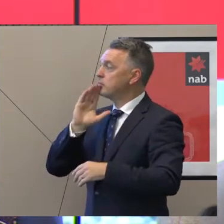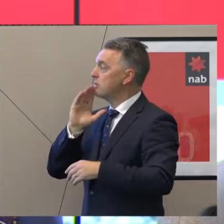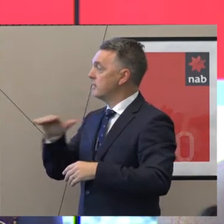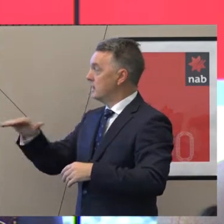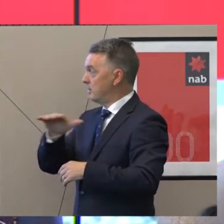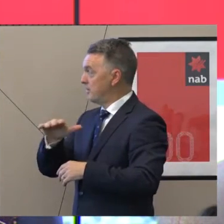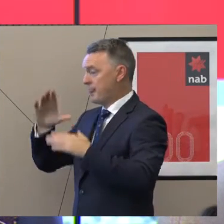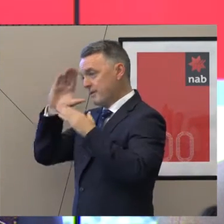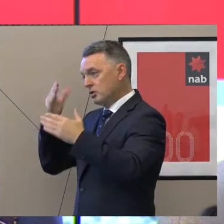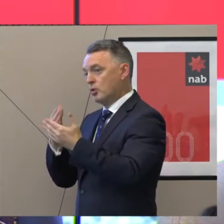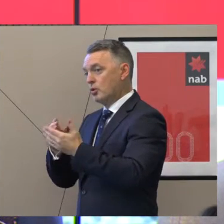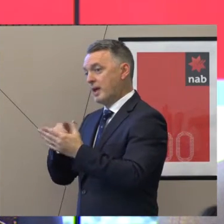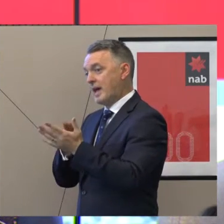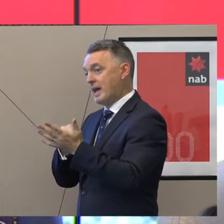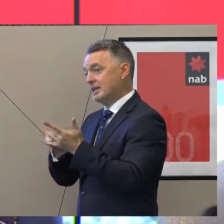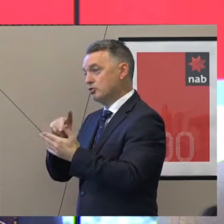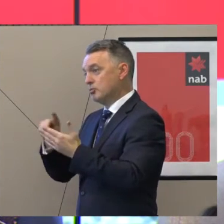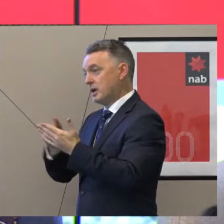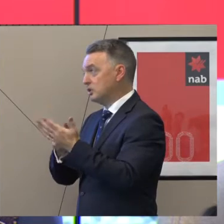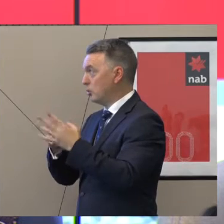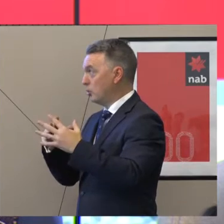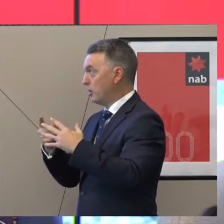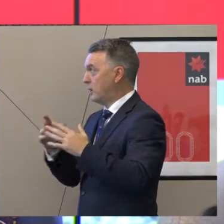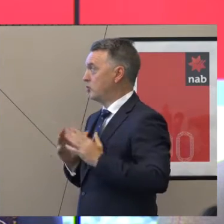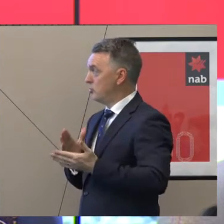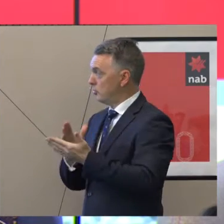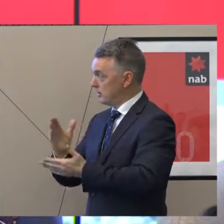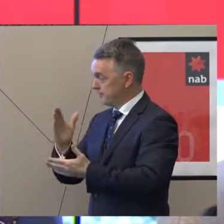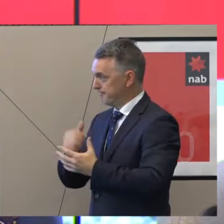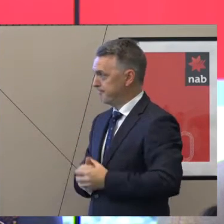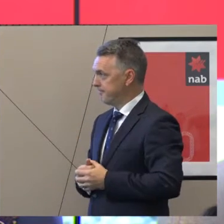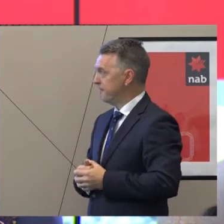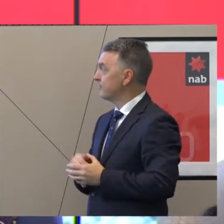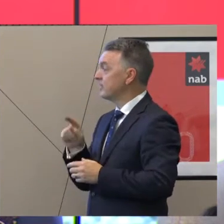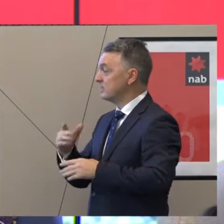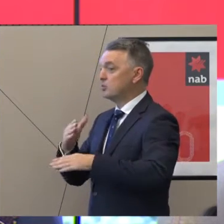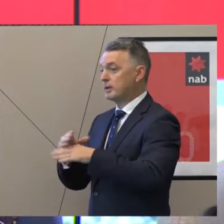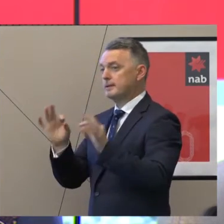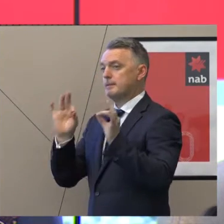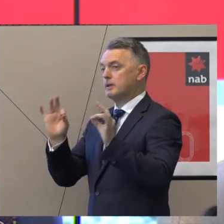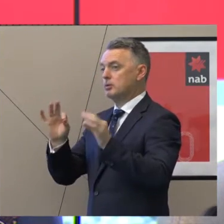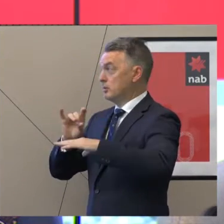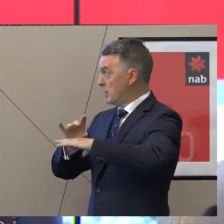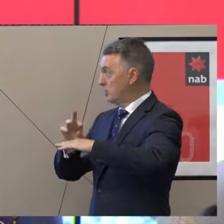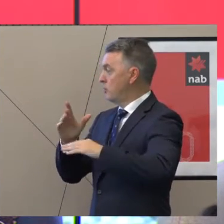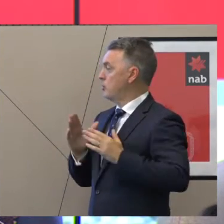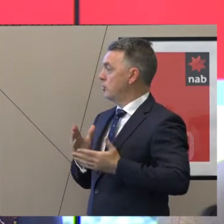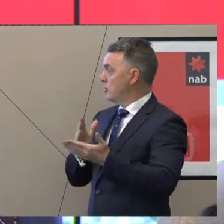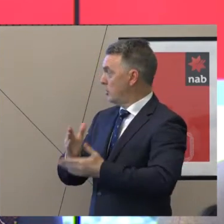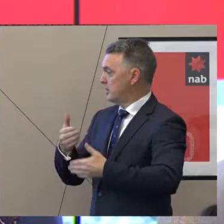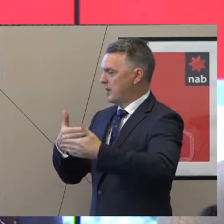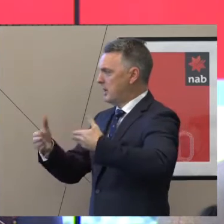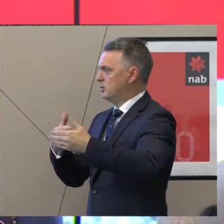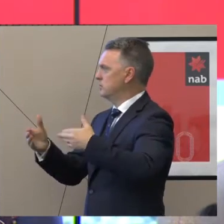sector with a focus on anti-discrimination law and human rights issue. Catherine has also worked as a special counsel, human rights and managing